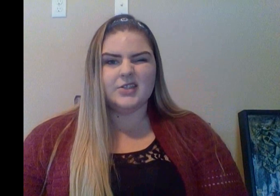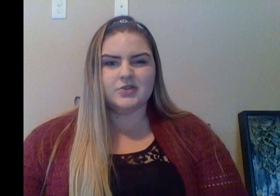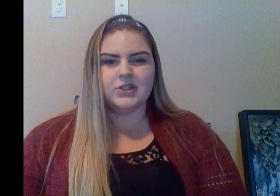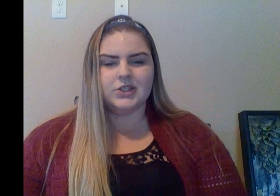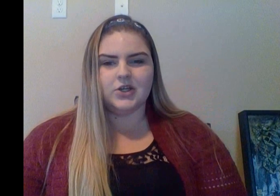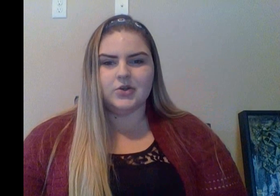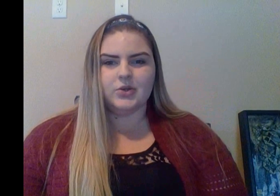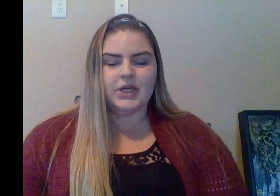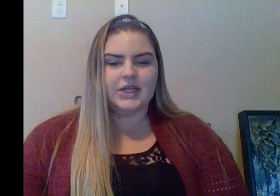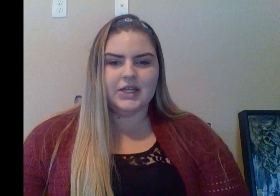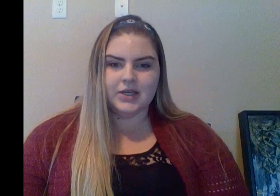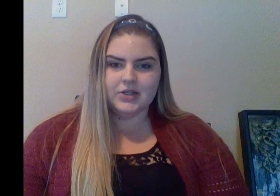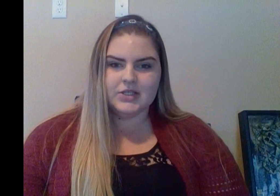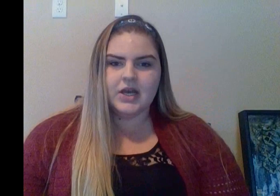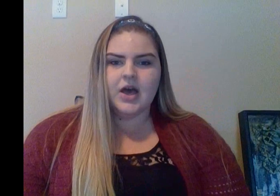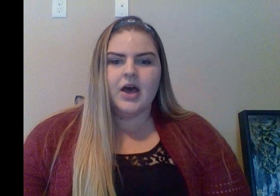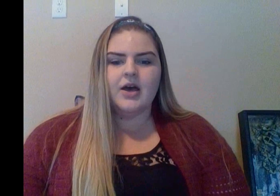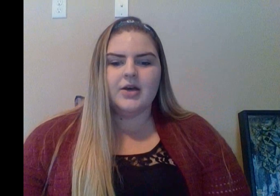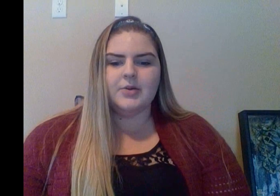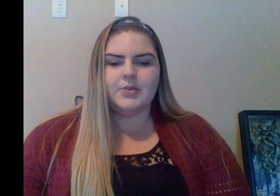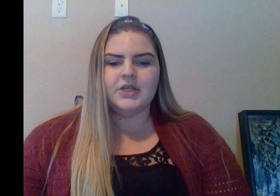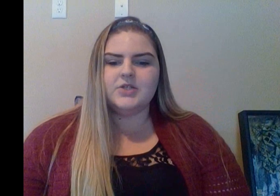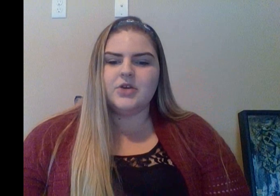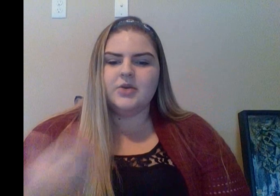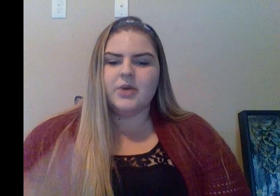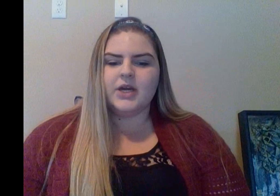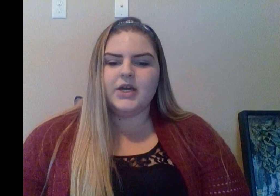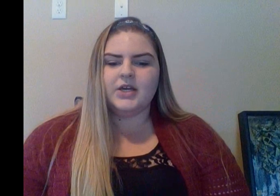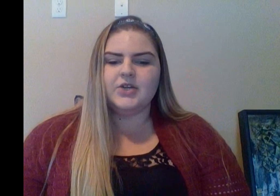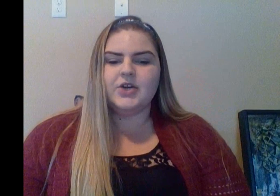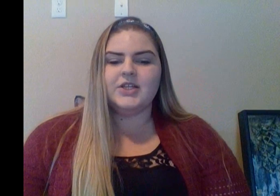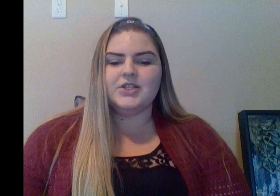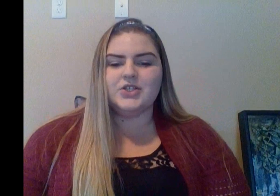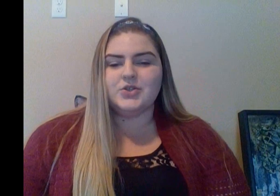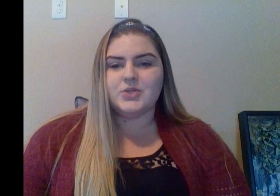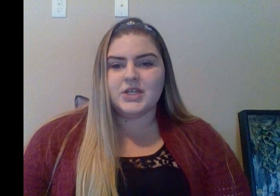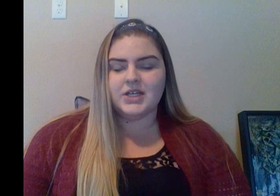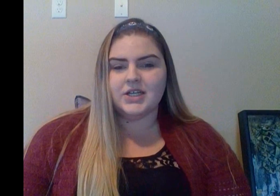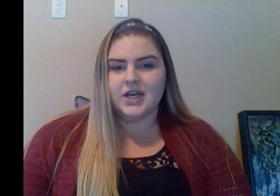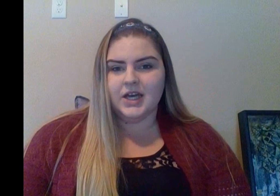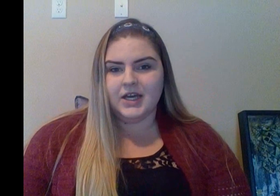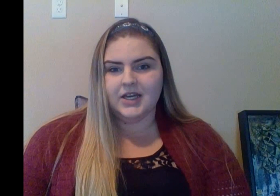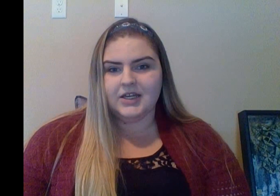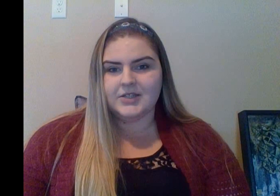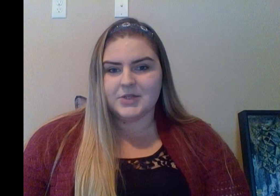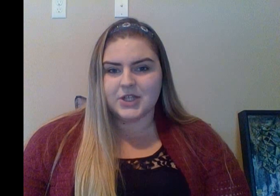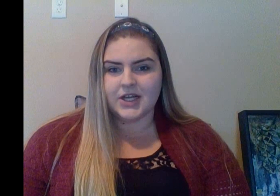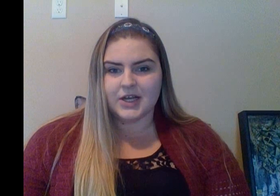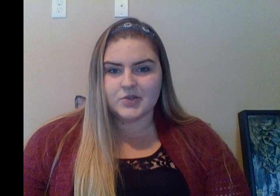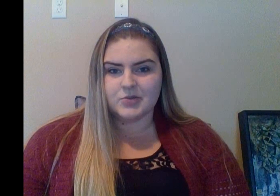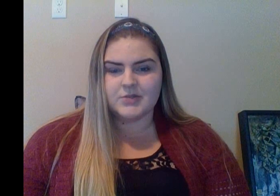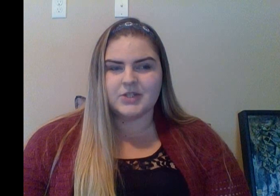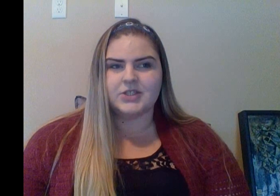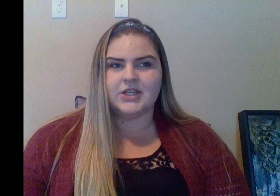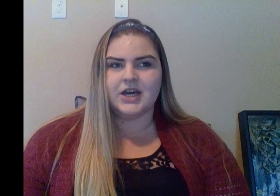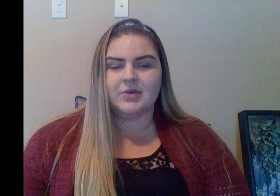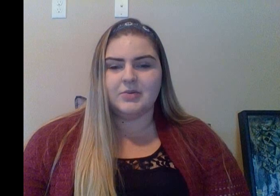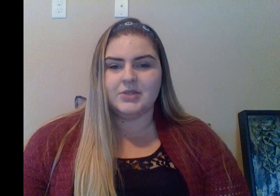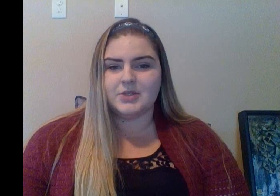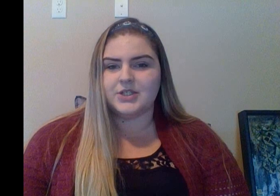really know anything else. It's a great thing to use in a special ed classroom, especially I want to be a special ed